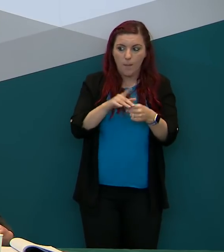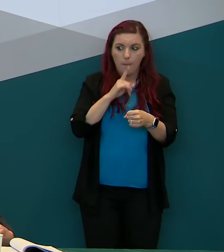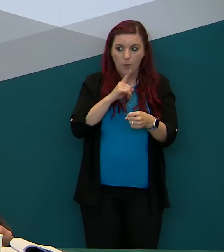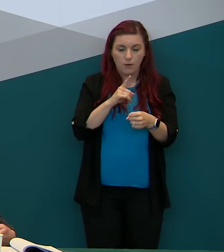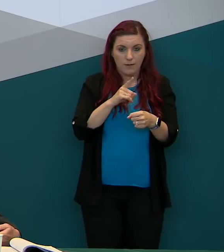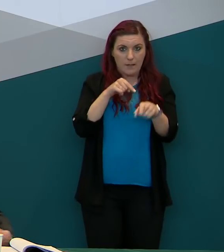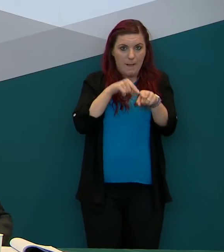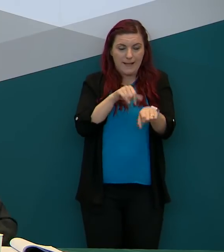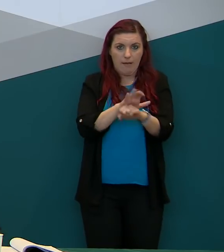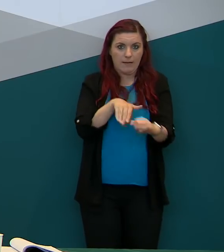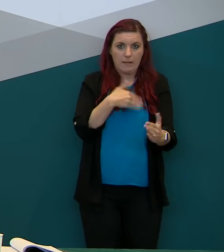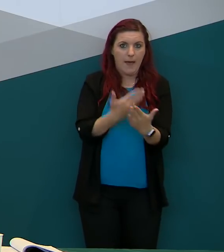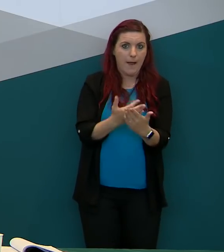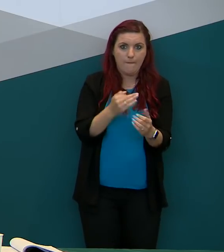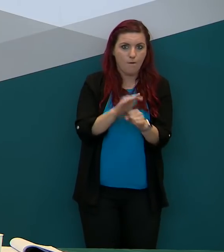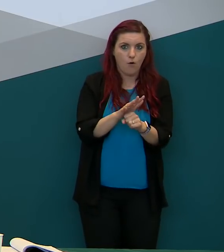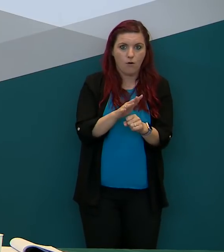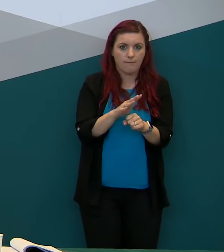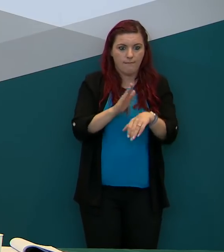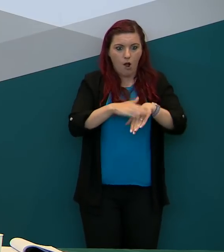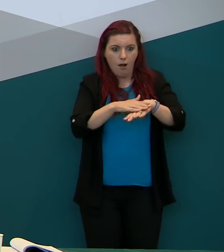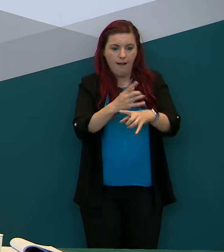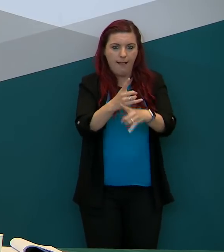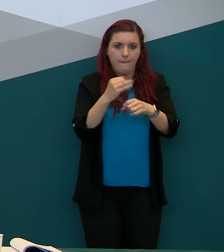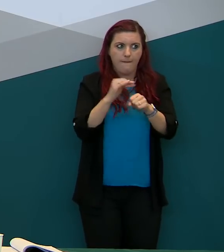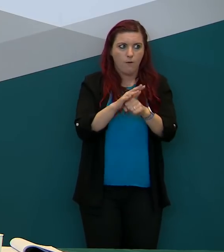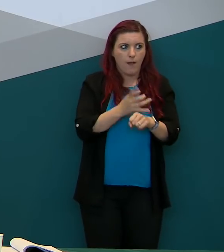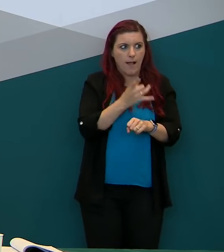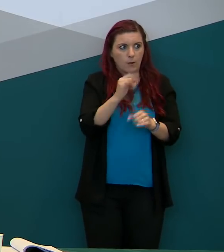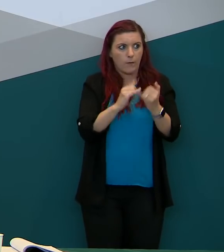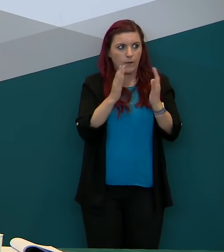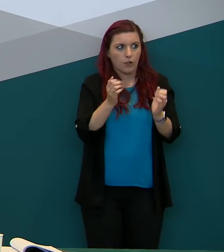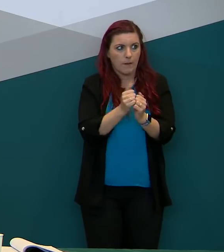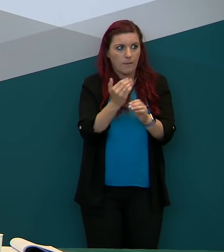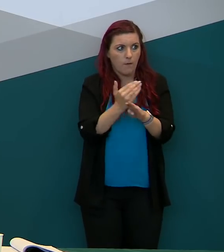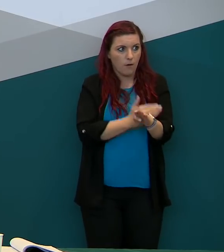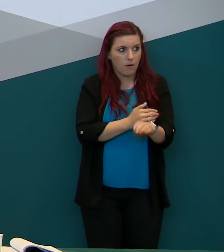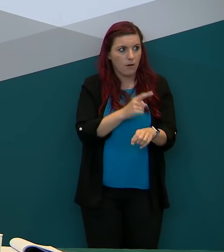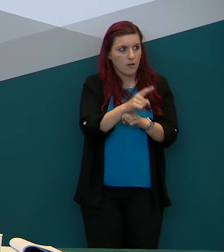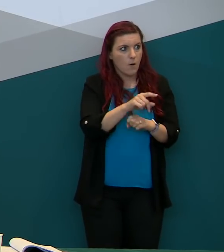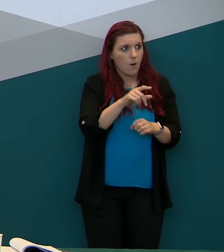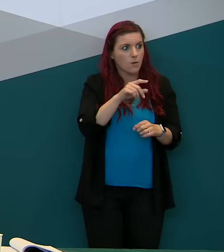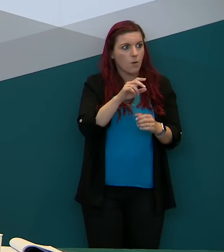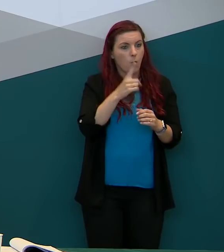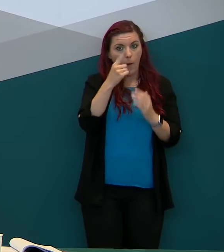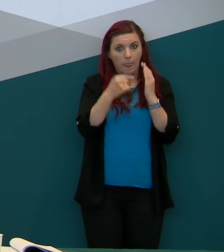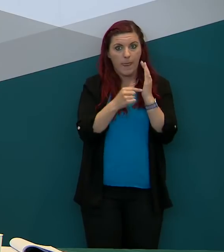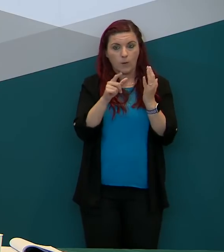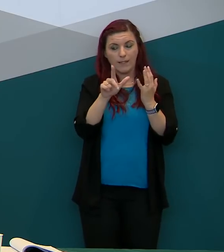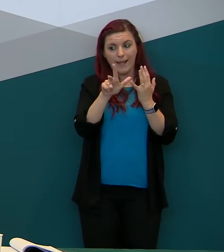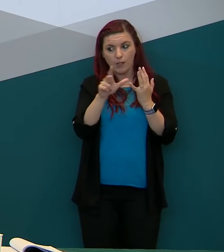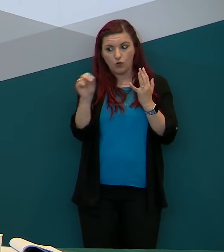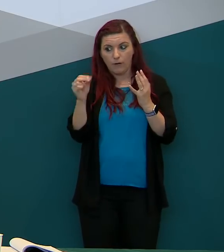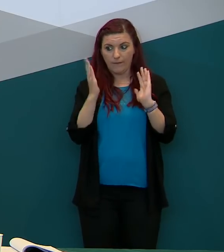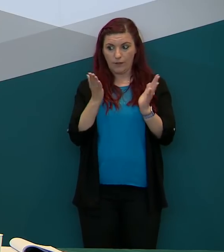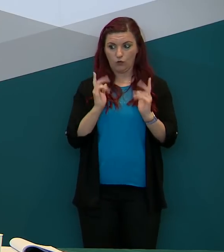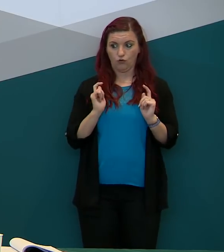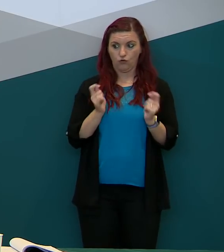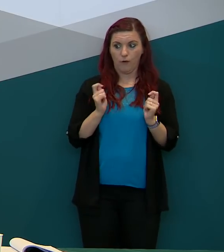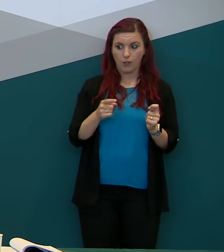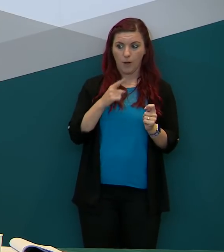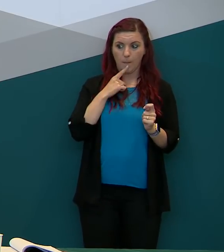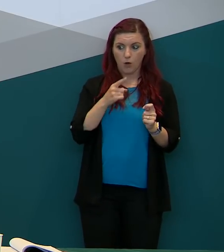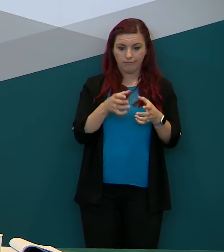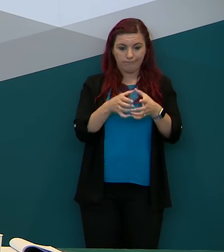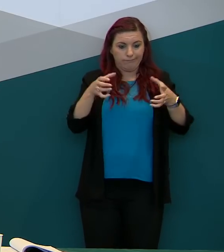not even more. So that's 80 out of 1,800. 1,800 were trained, but we flex